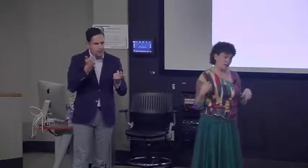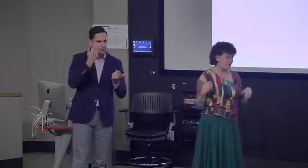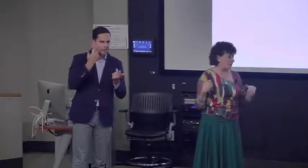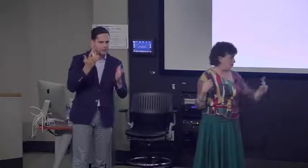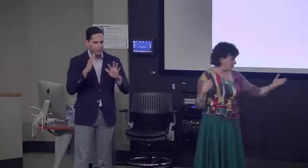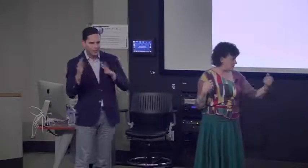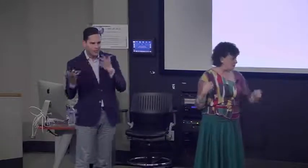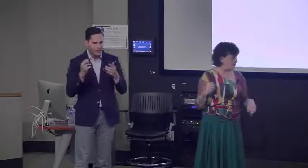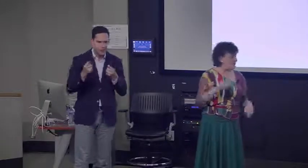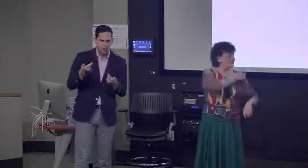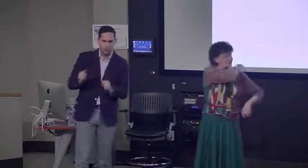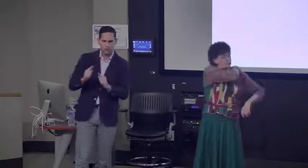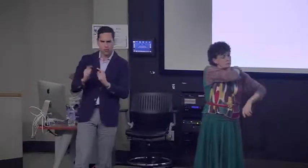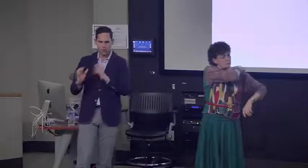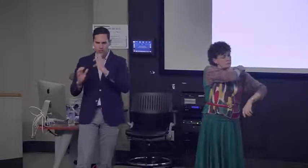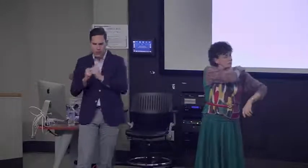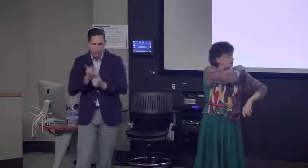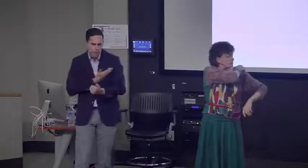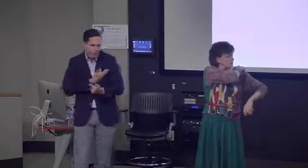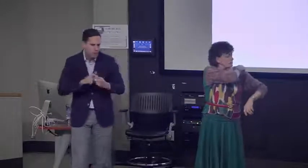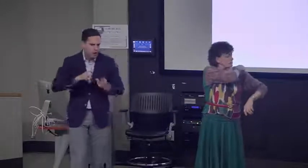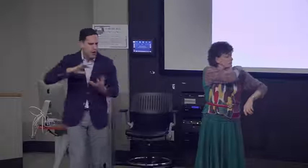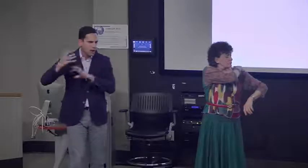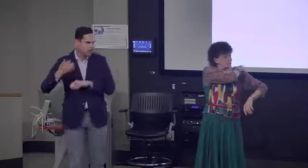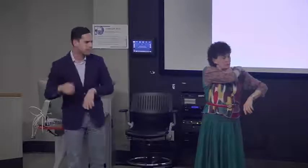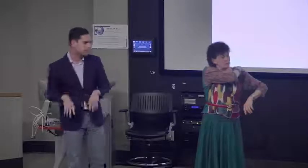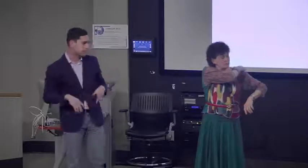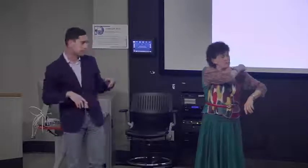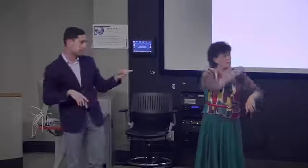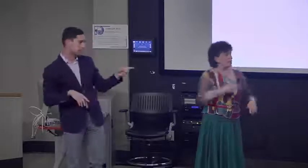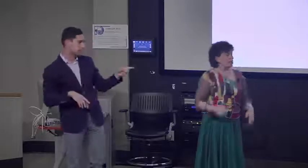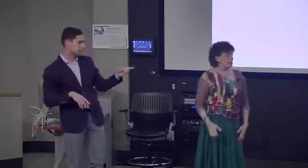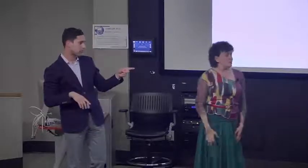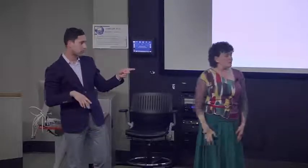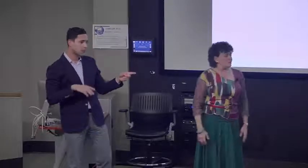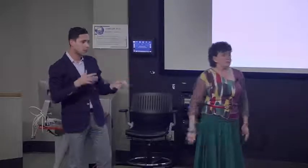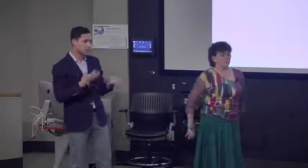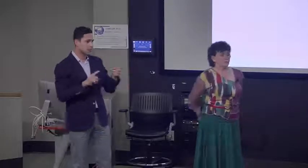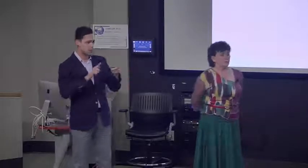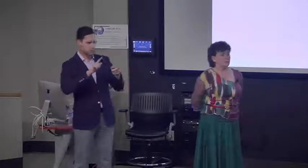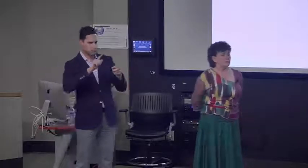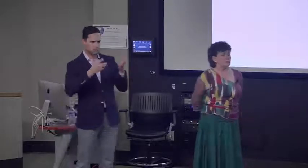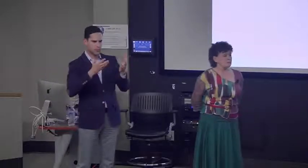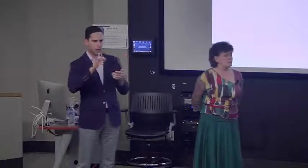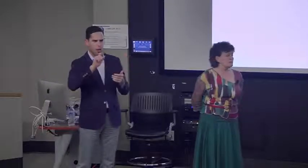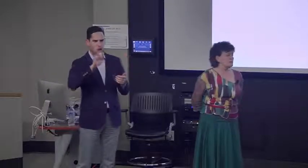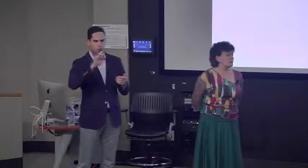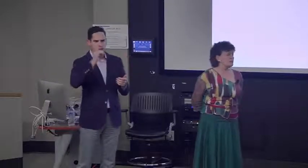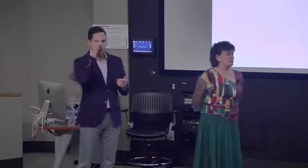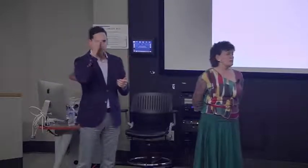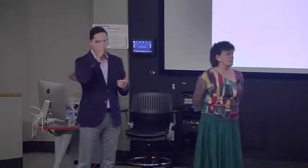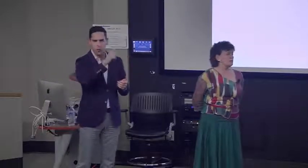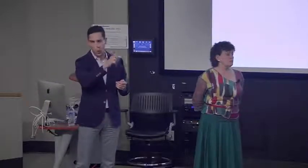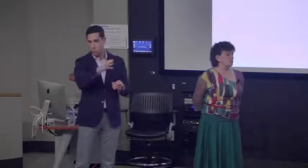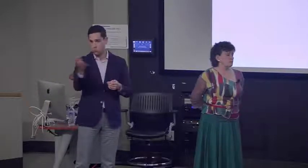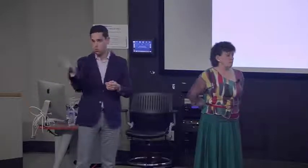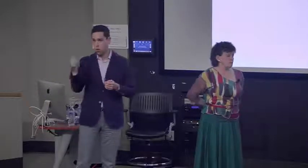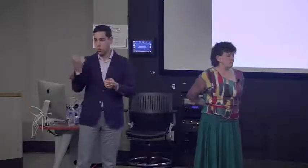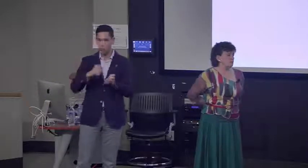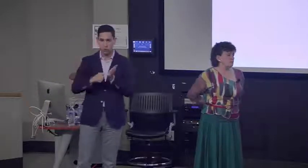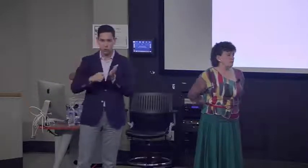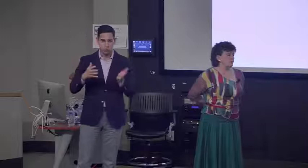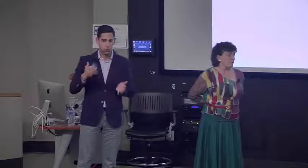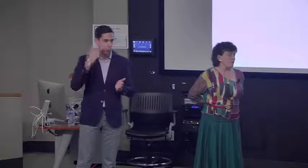their babies. I mean, having said that, it may well be, and Laura, you would know if this exists, or other folks in this room would know if it